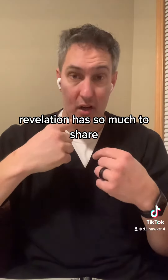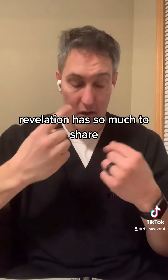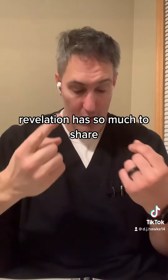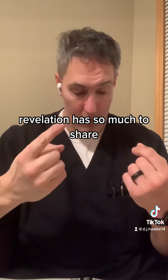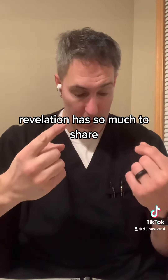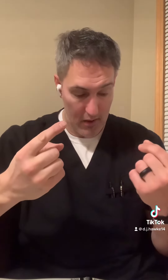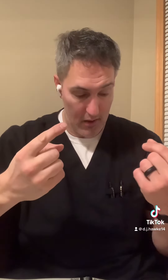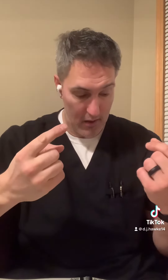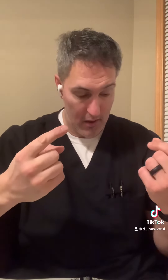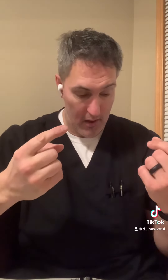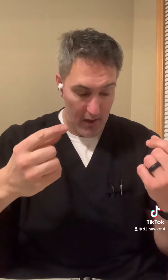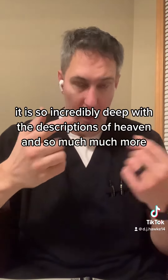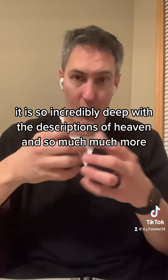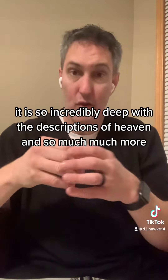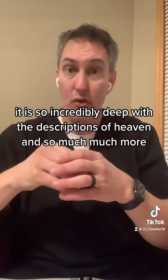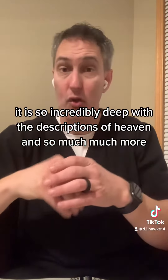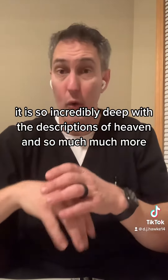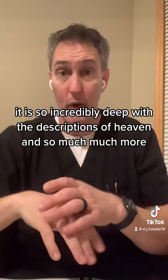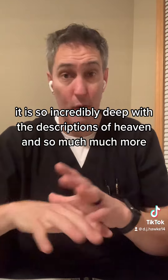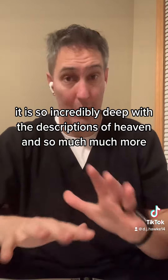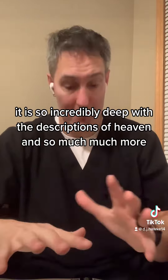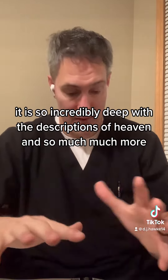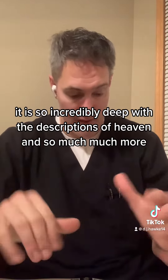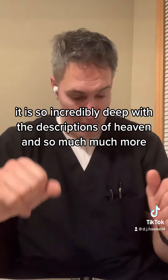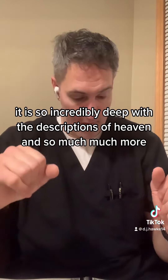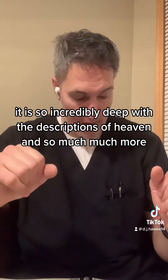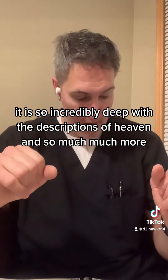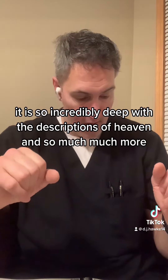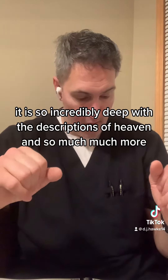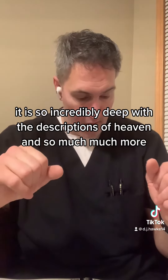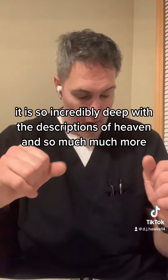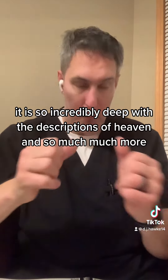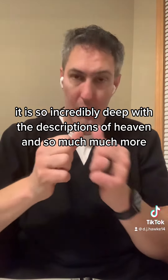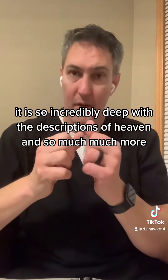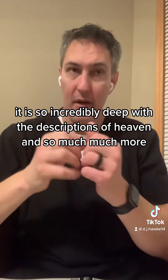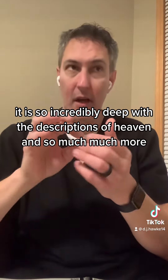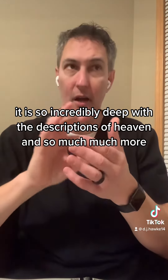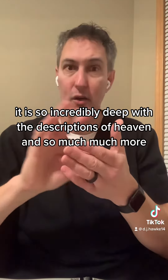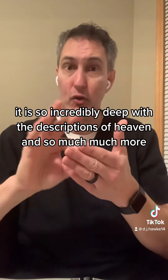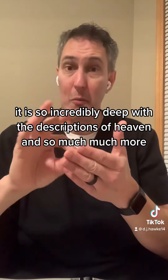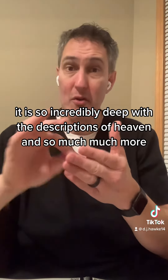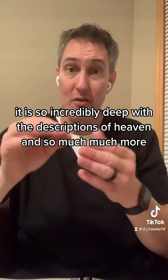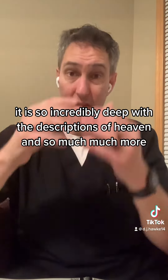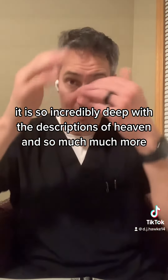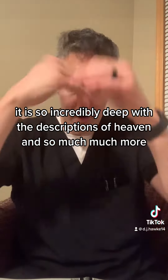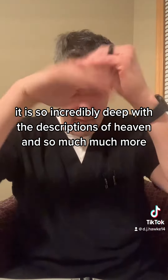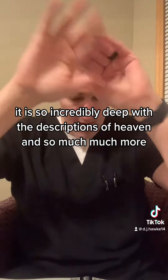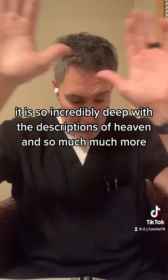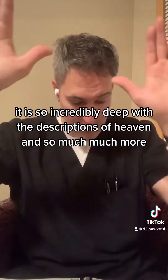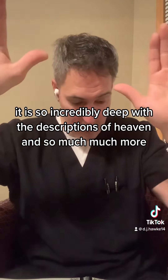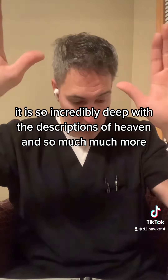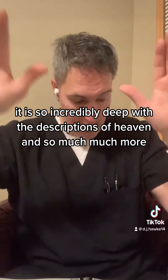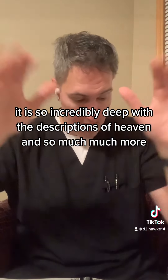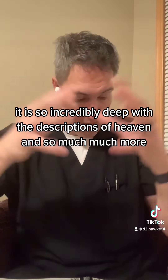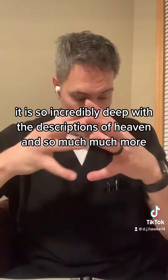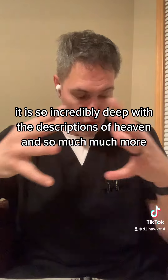share, and it's so incredibly deep with the descriptions of heaven and so much,